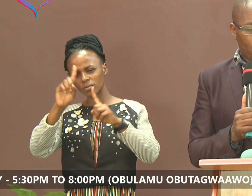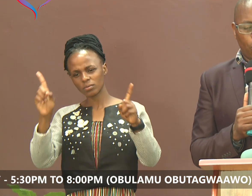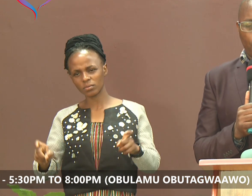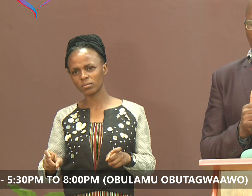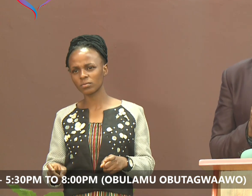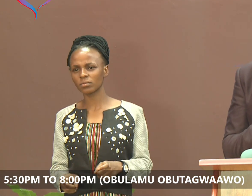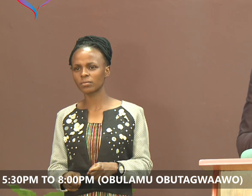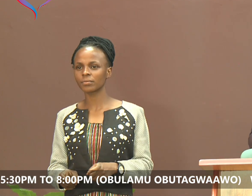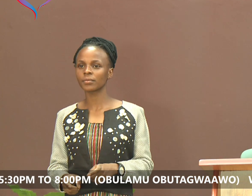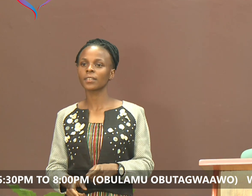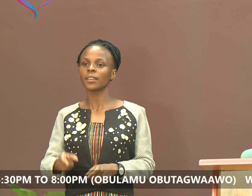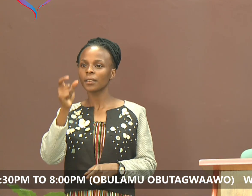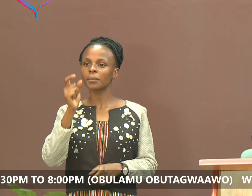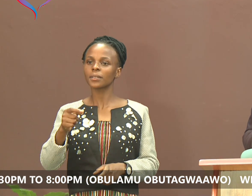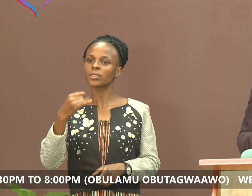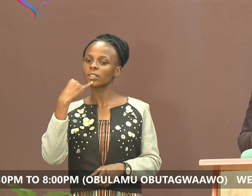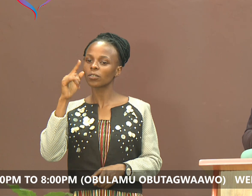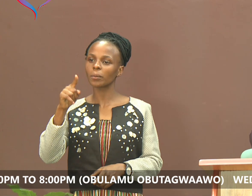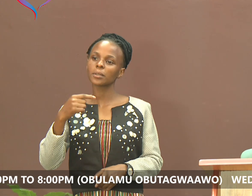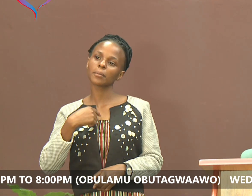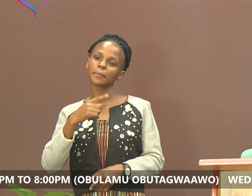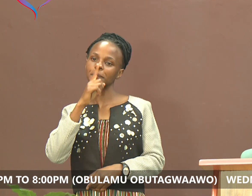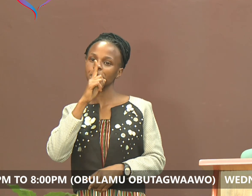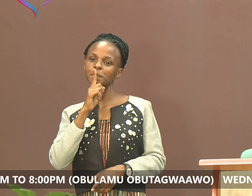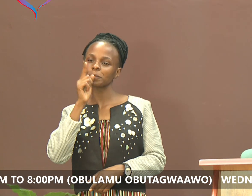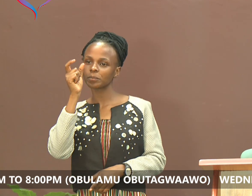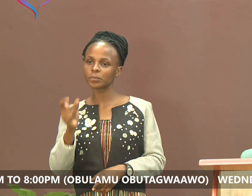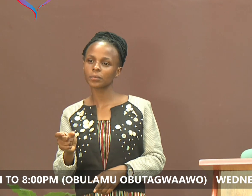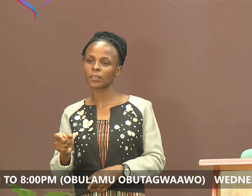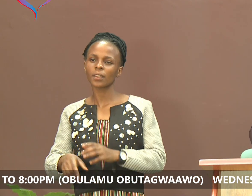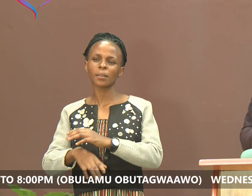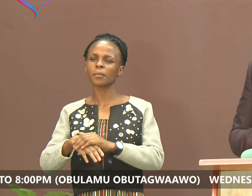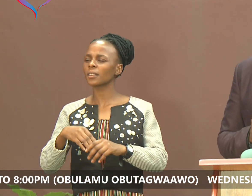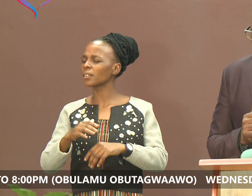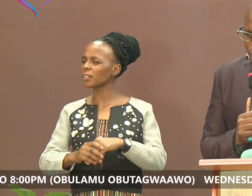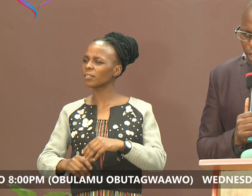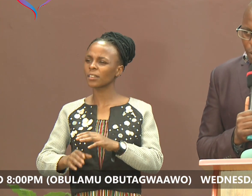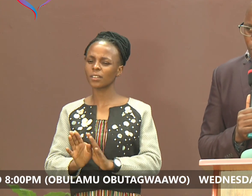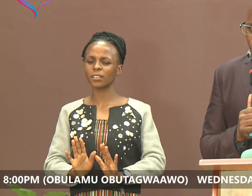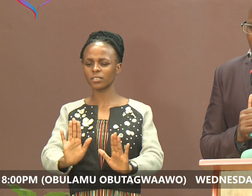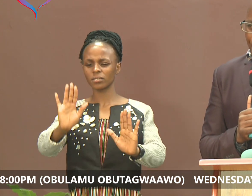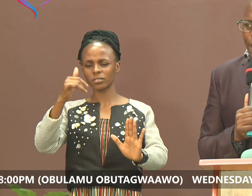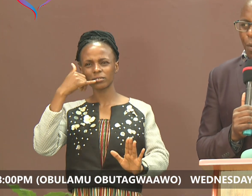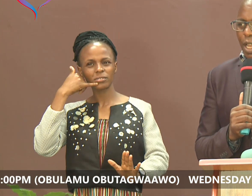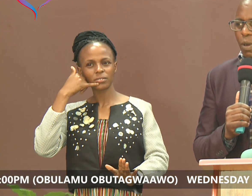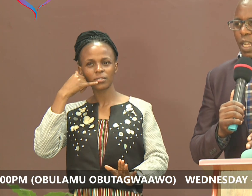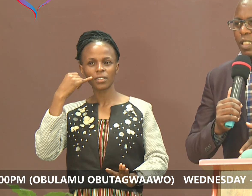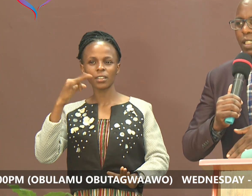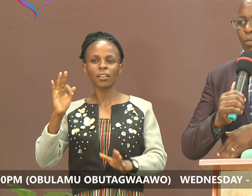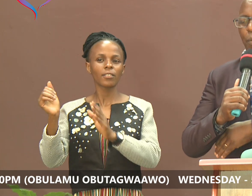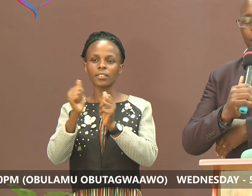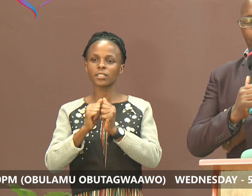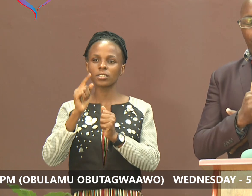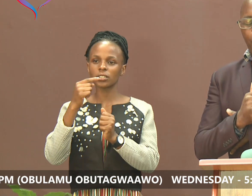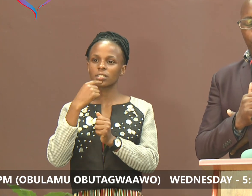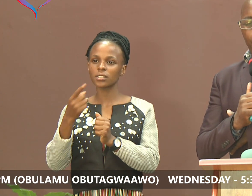Otandika kuba nini? Omuntu akugamba musirise. Someone tells you he's quiet. Na yeta ava kusimu. But never goes off. Muhabira nawe nakulaga nti